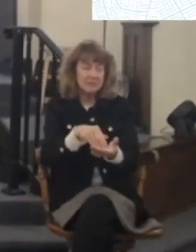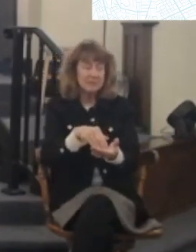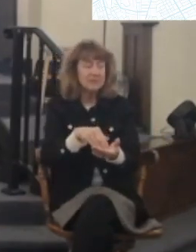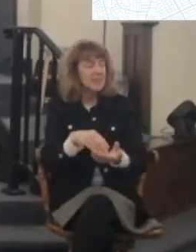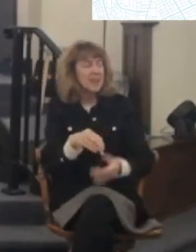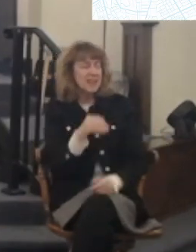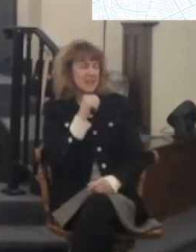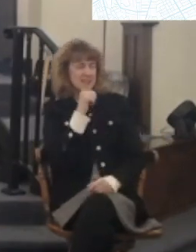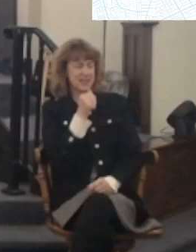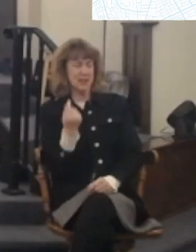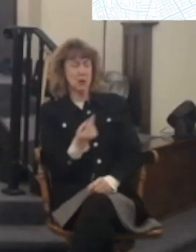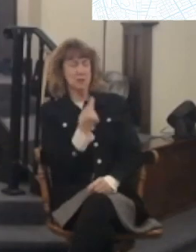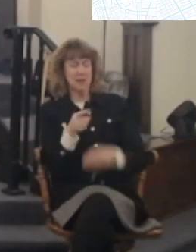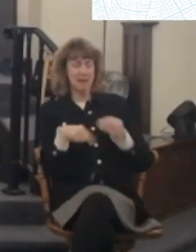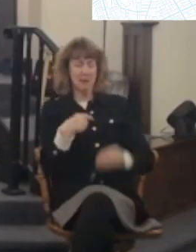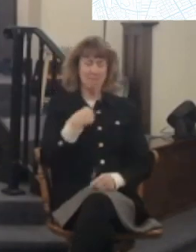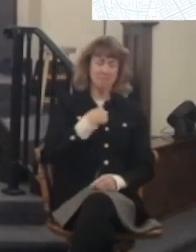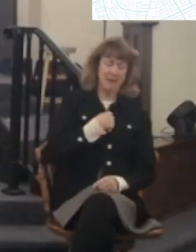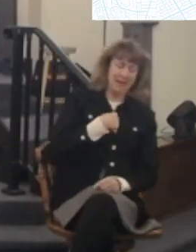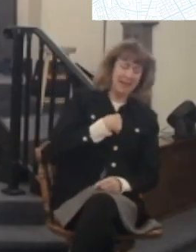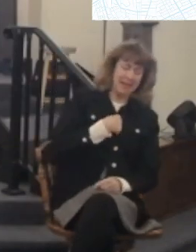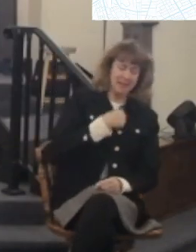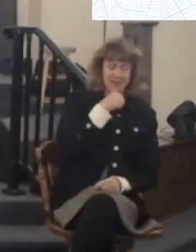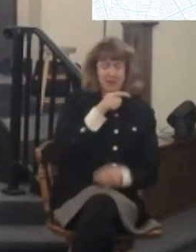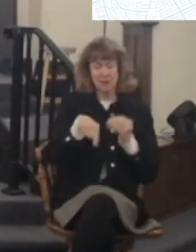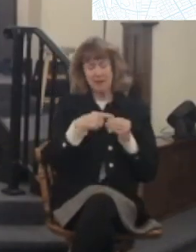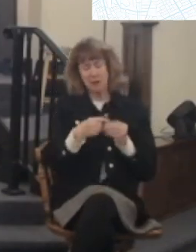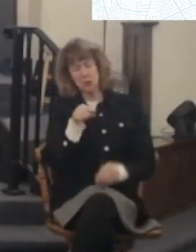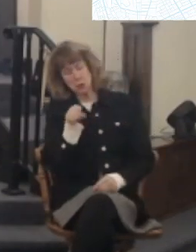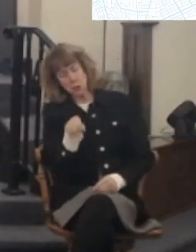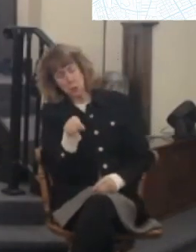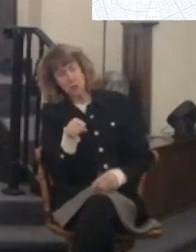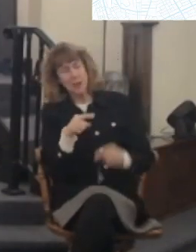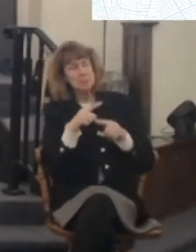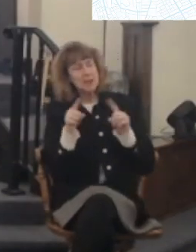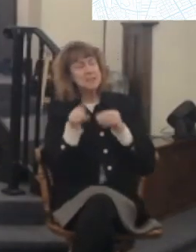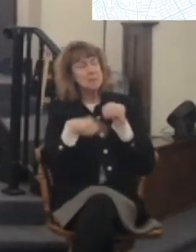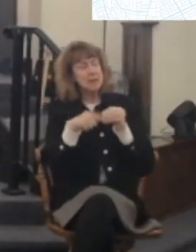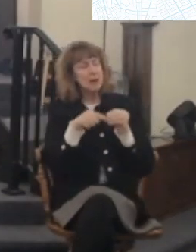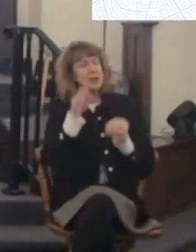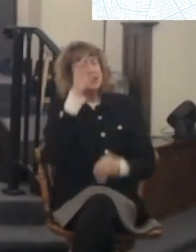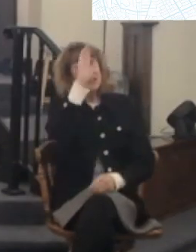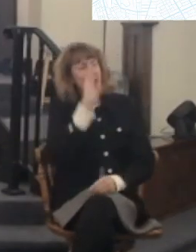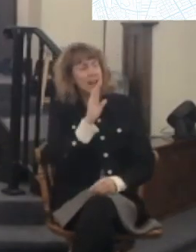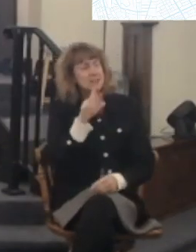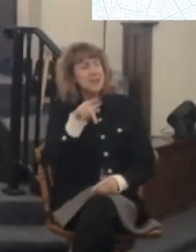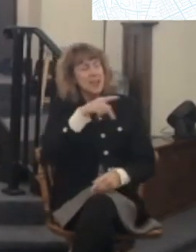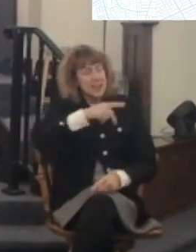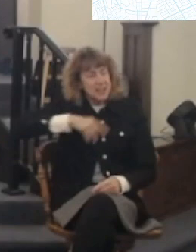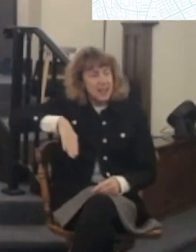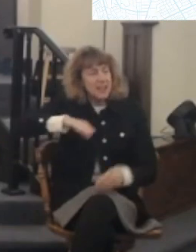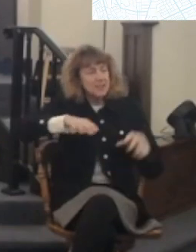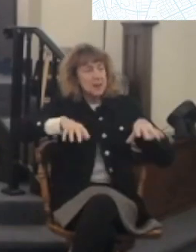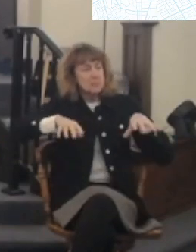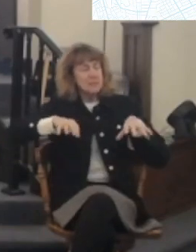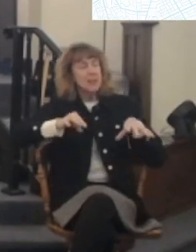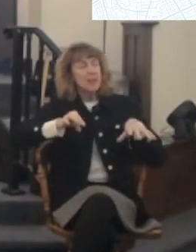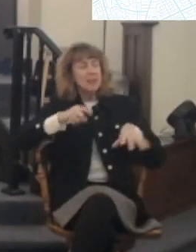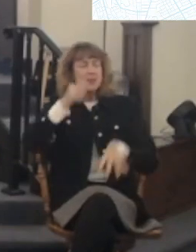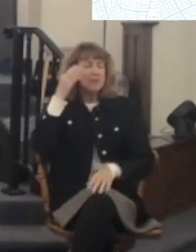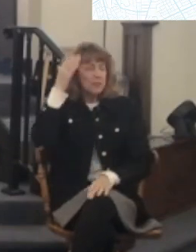It's not just about me. It's not just about you. It's about the kingdom of God, which includes the future.